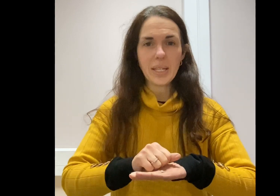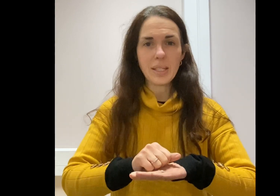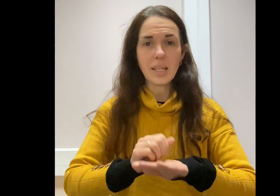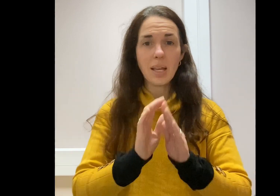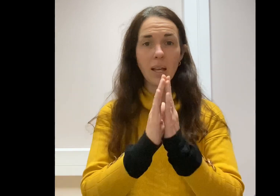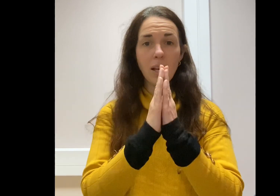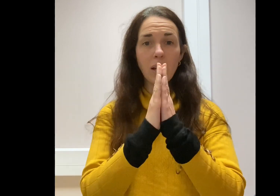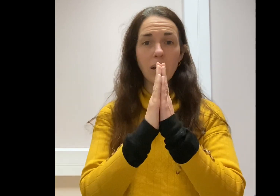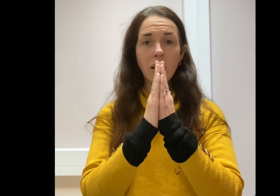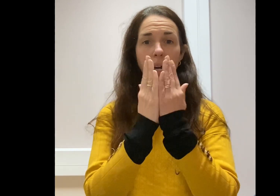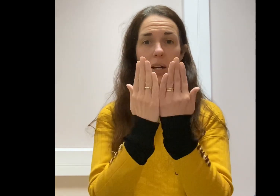Christmas cards.